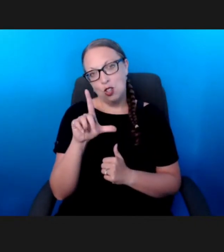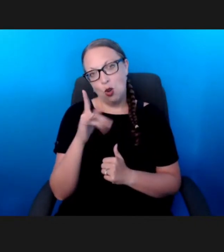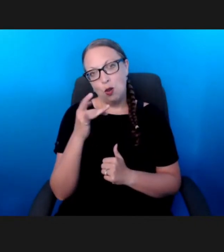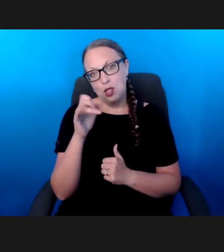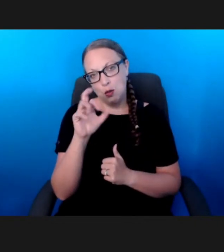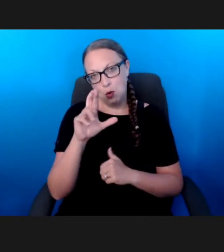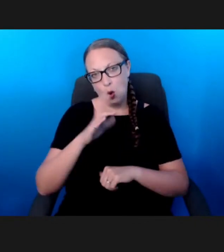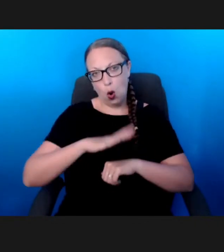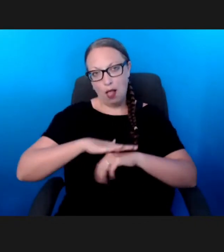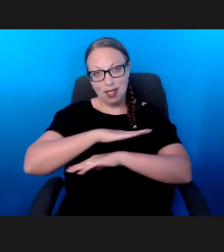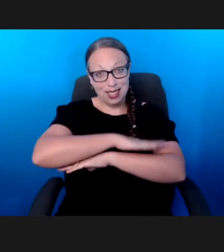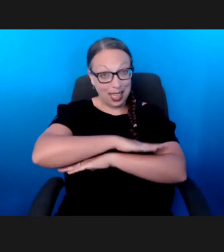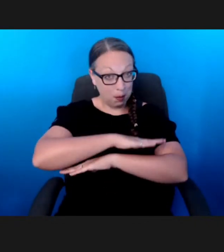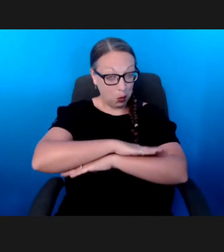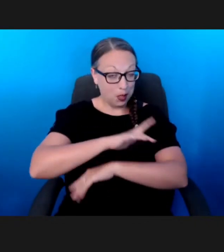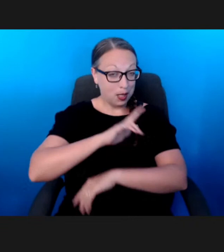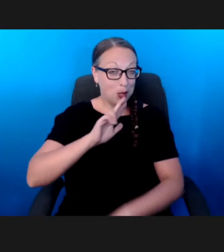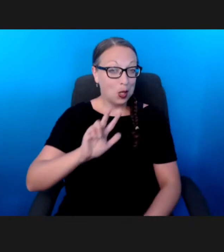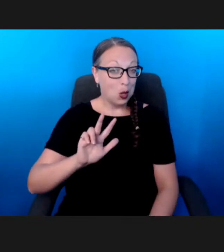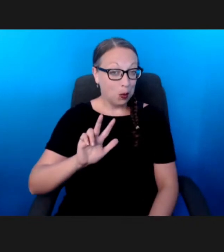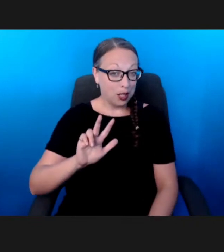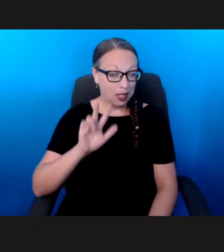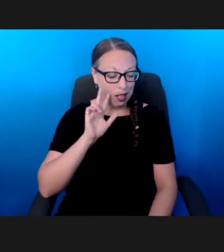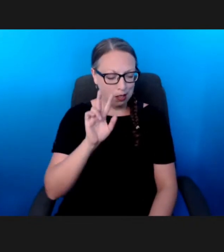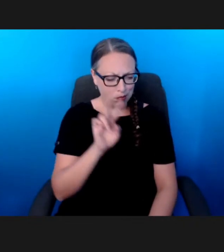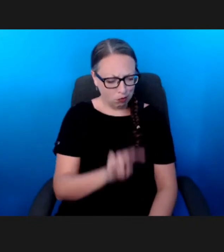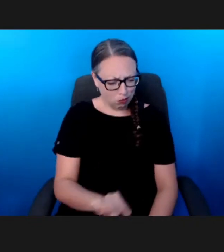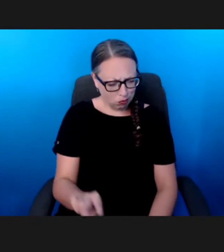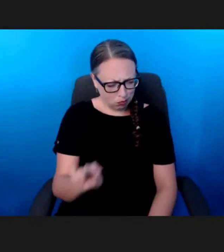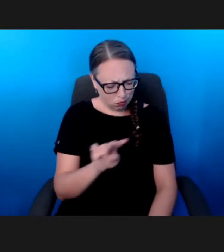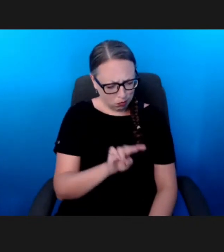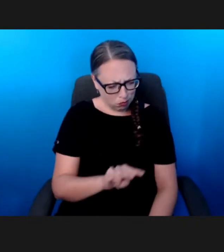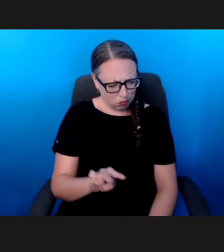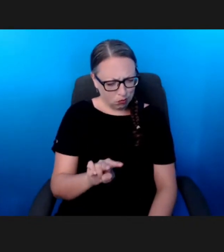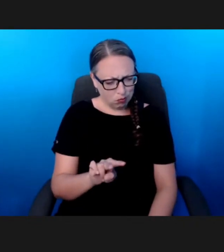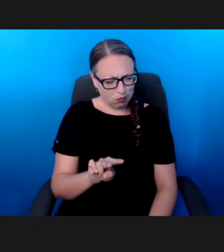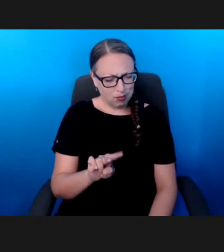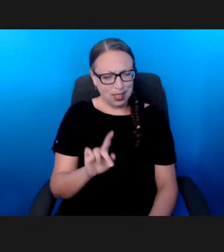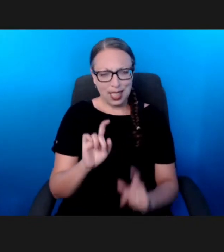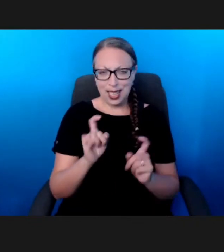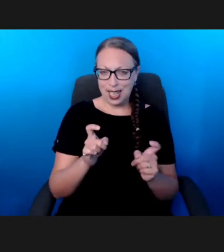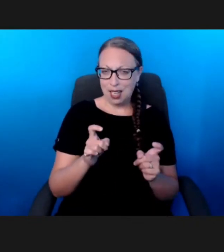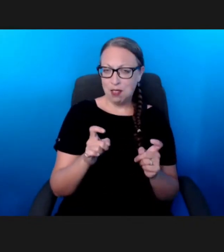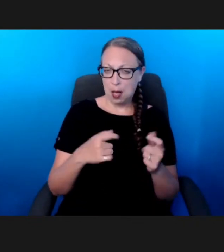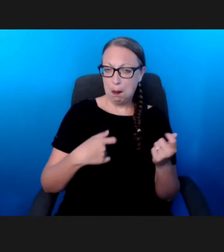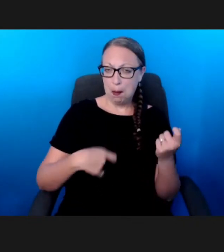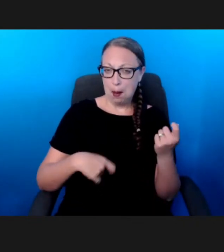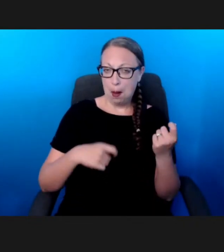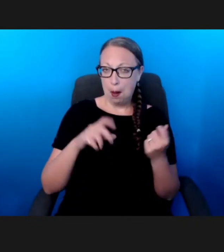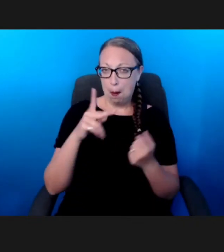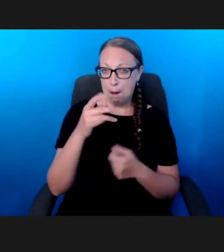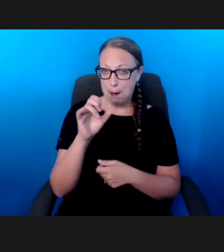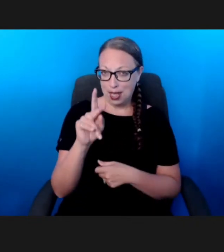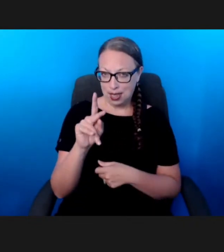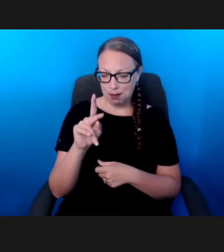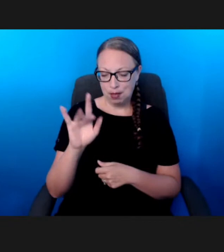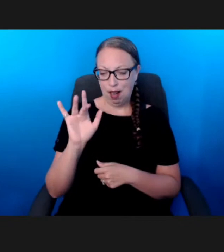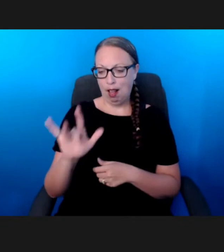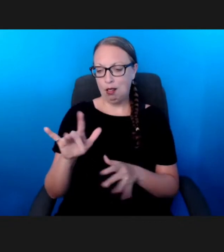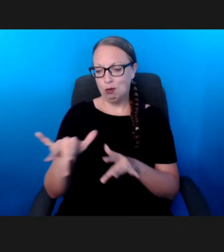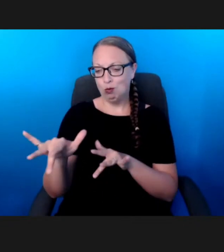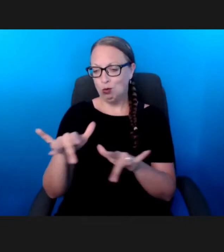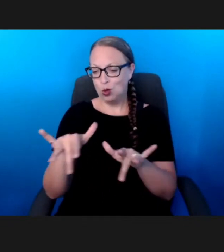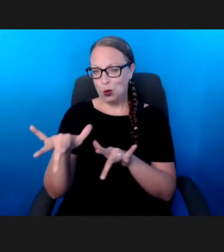old, and he began to look at it, and I gave him a pick, and I turned on the tape recorder, and